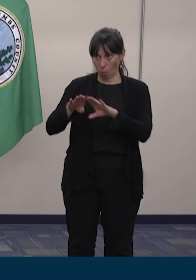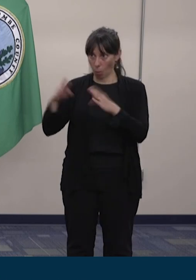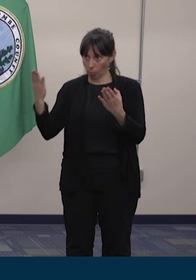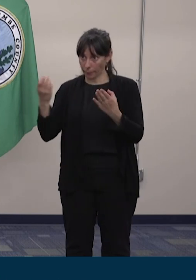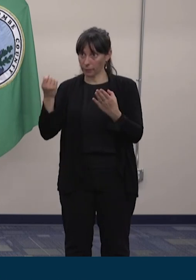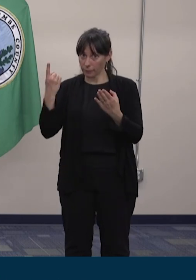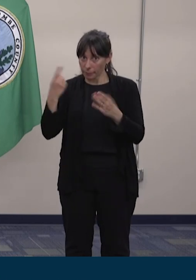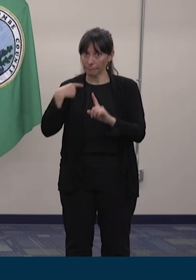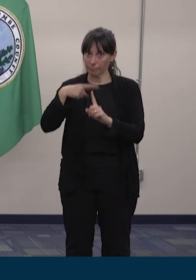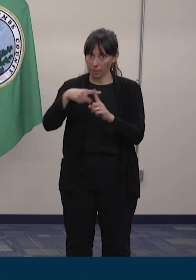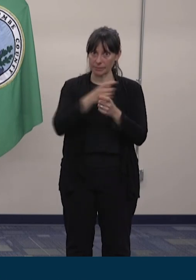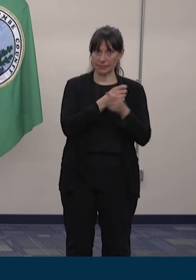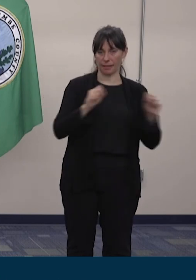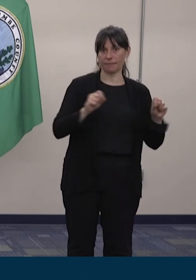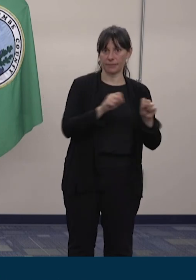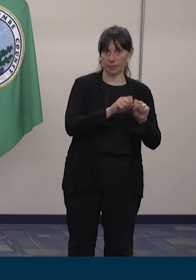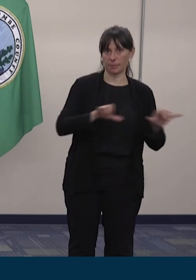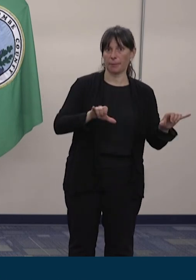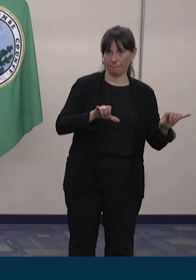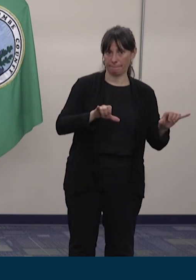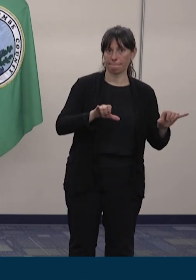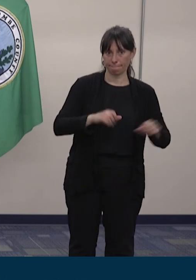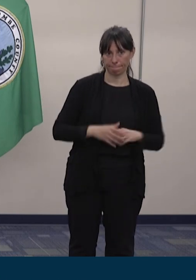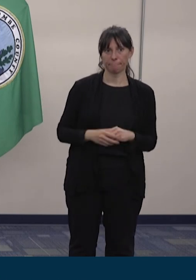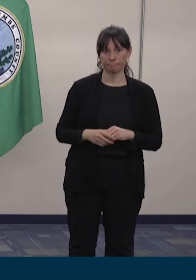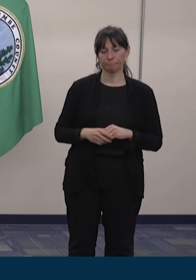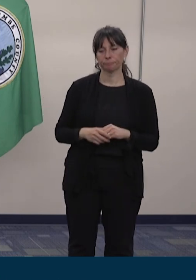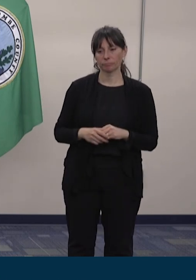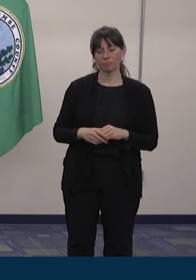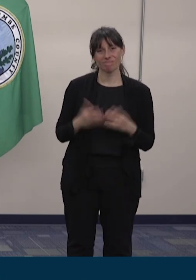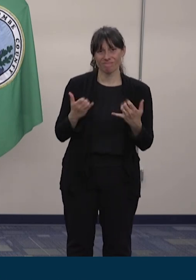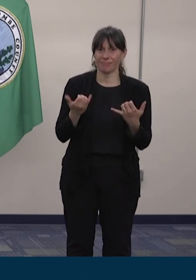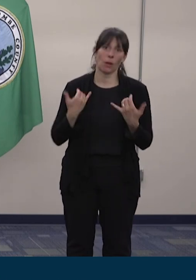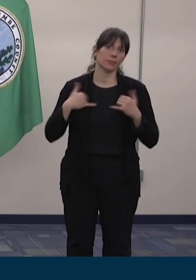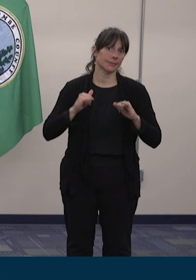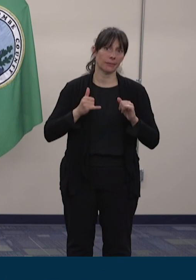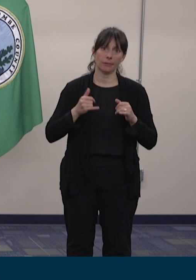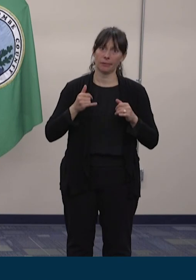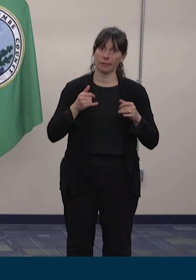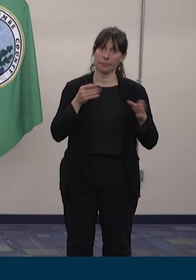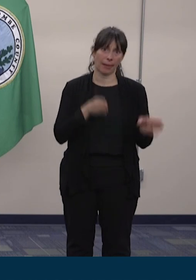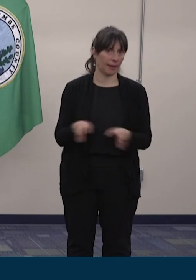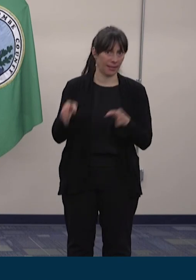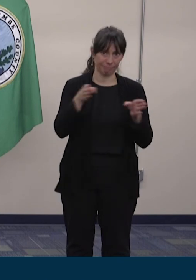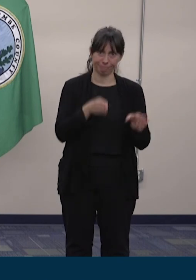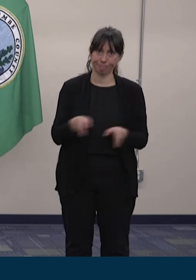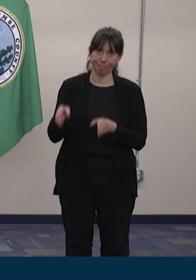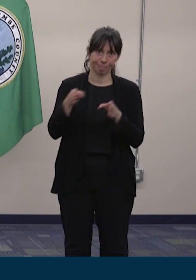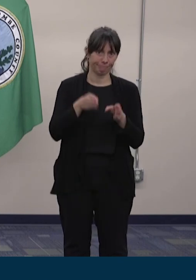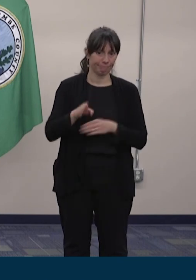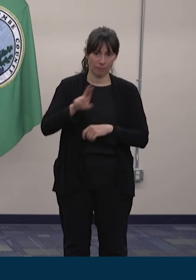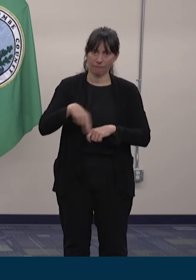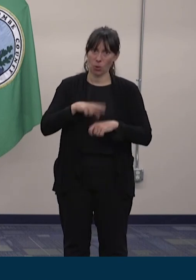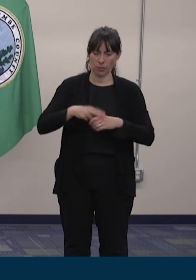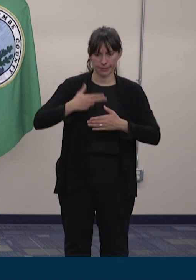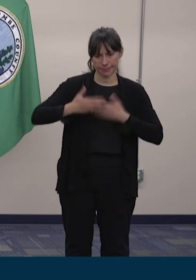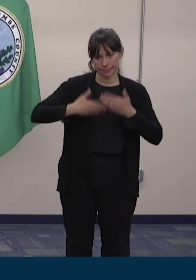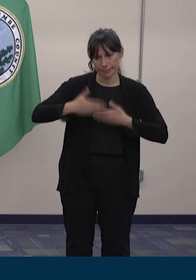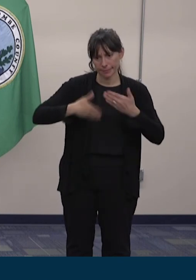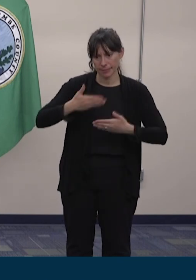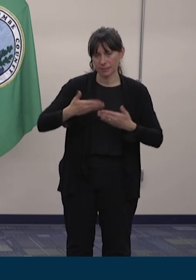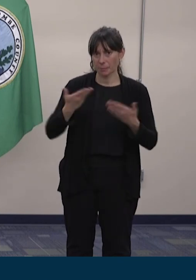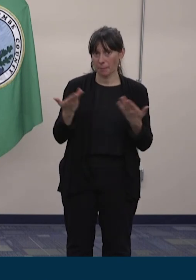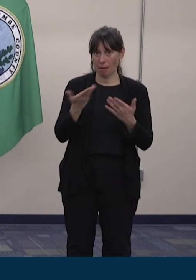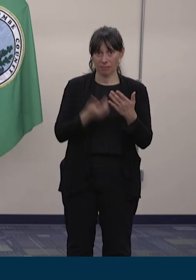y seguros según While we vemos are cómo planning for volver next a abrir steps, nuestra our economía. number one priority Mientras remains estamos keeping everyone in our planeando los community siguientes safe. pasos,